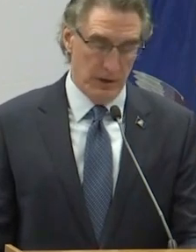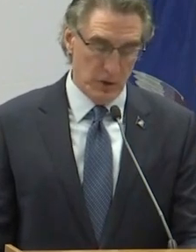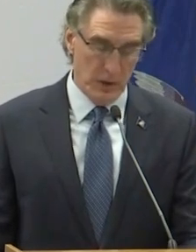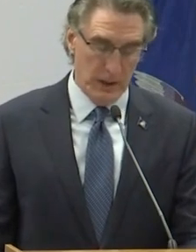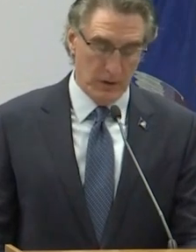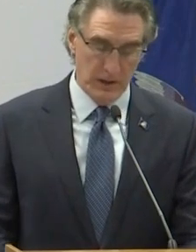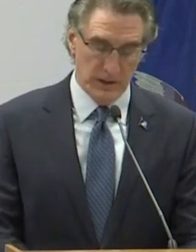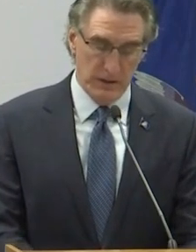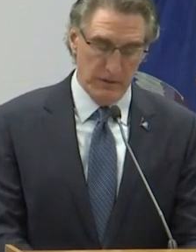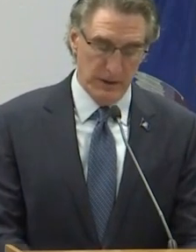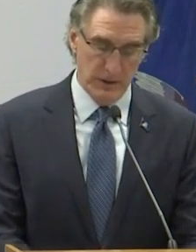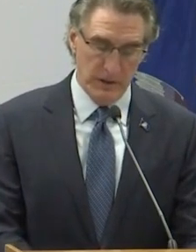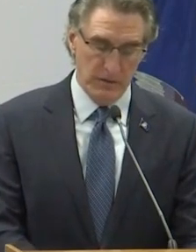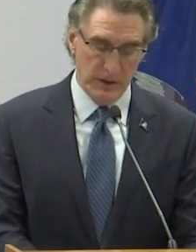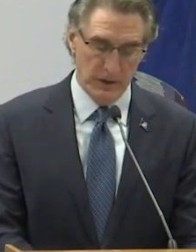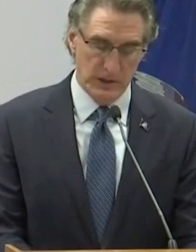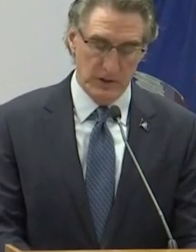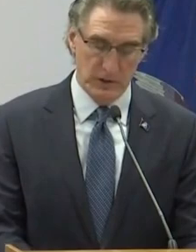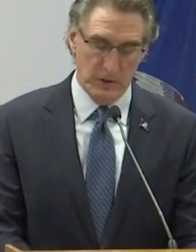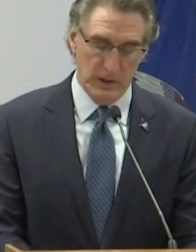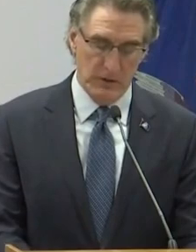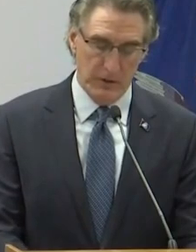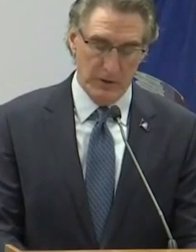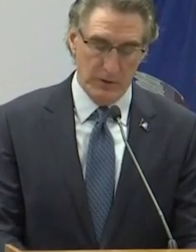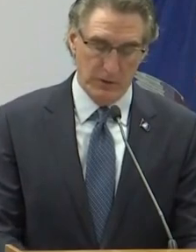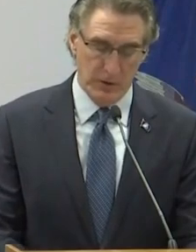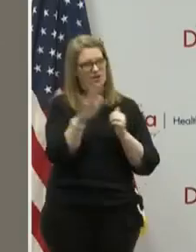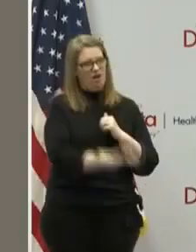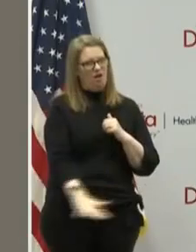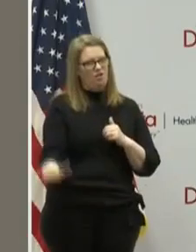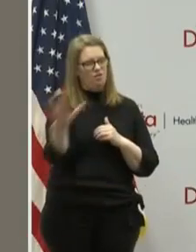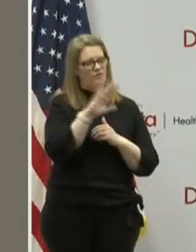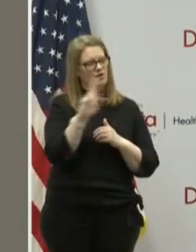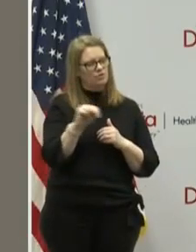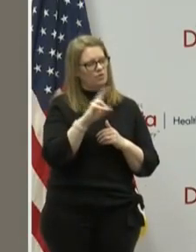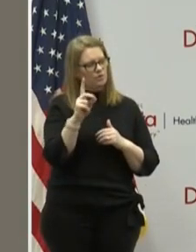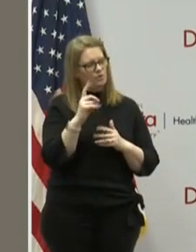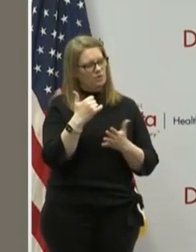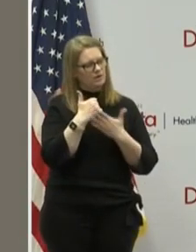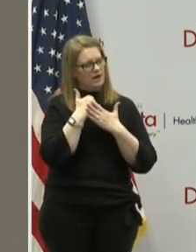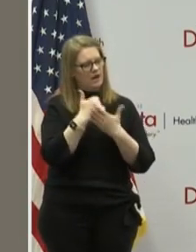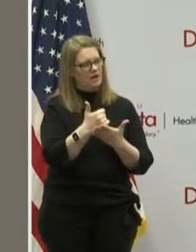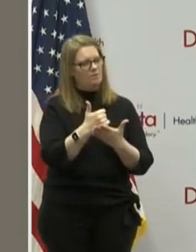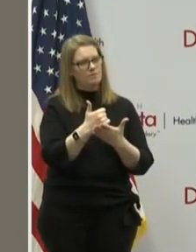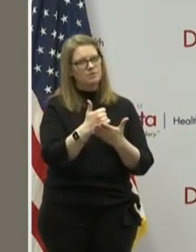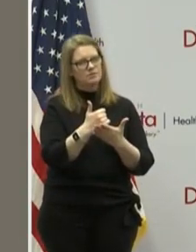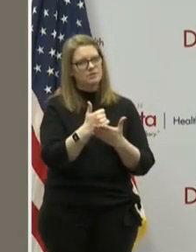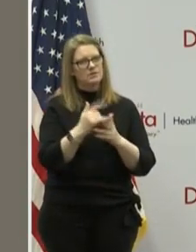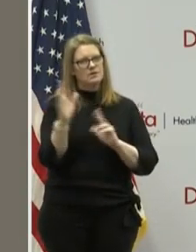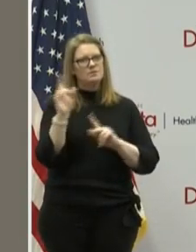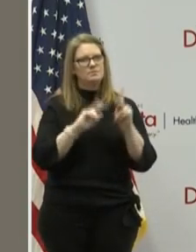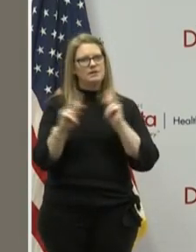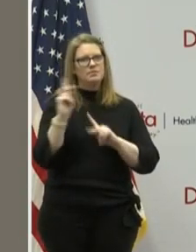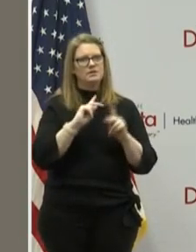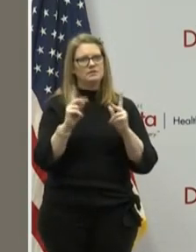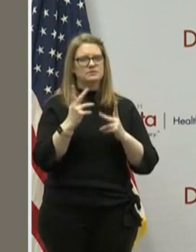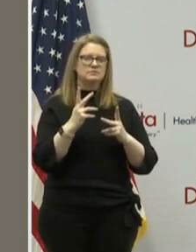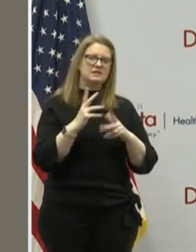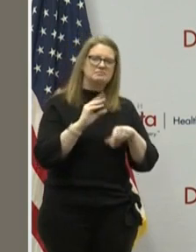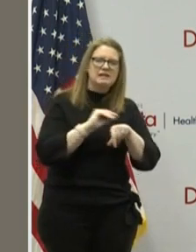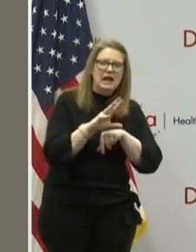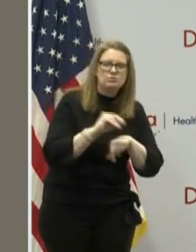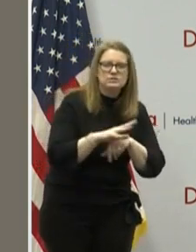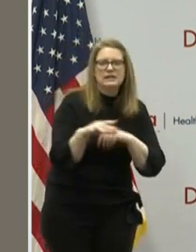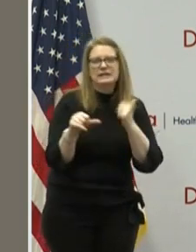them, but there are 20 crisis intervention centers located throughout North Dakota to help victims of domestic violence with counseling